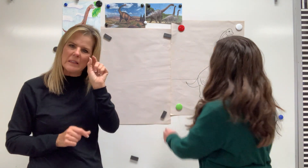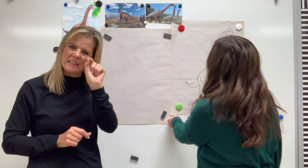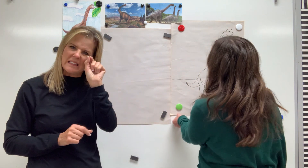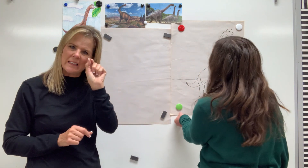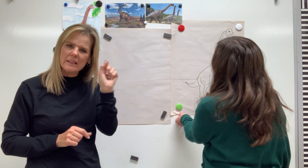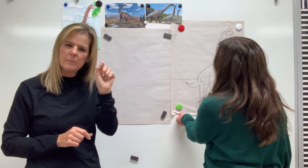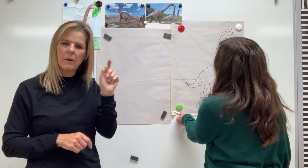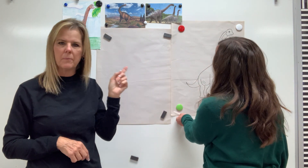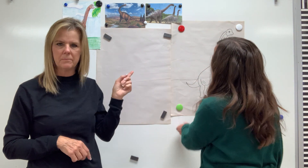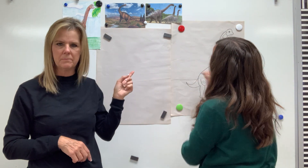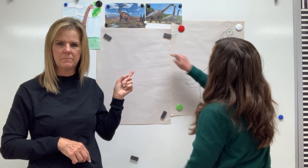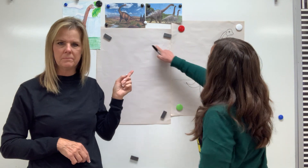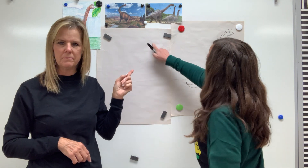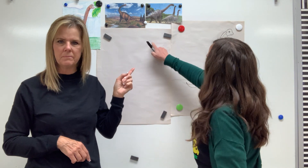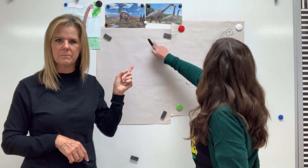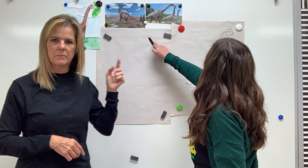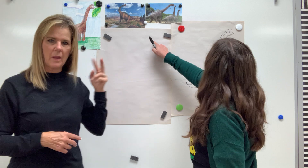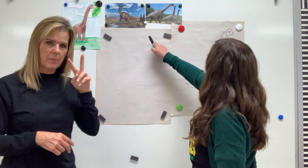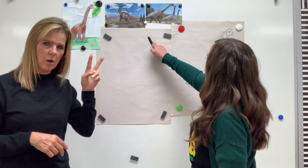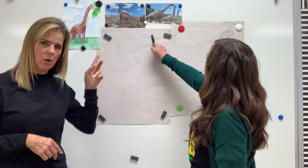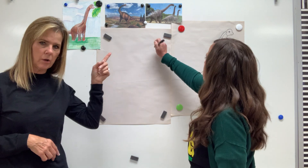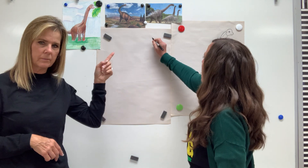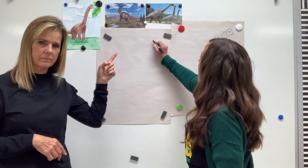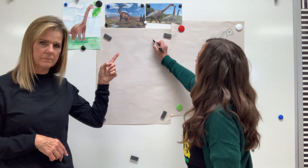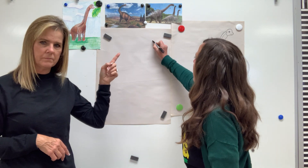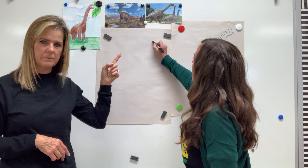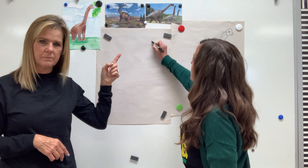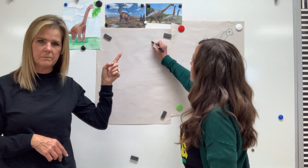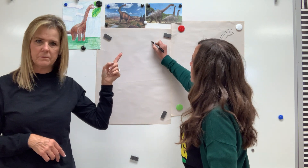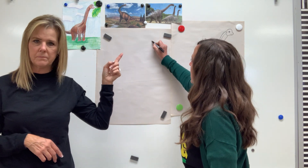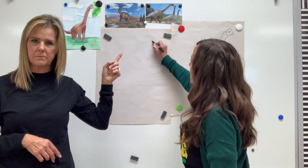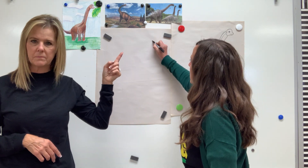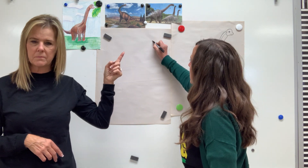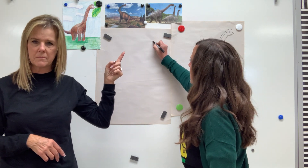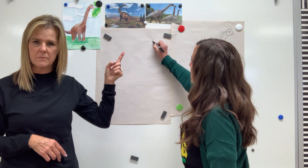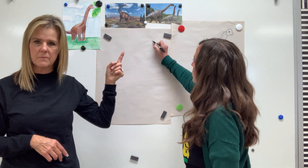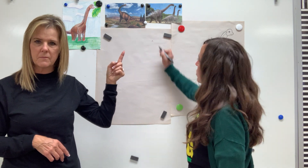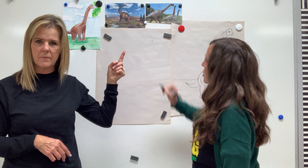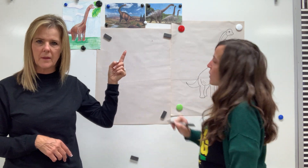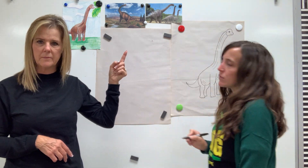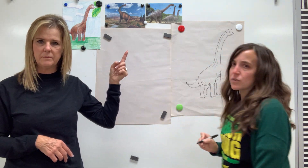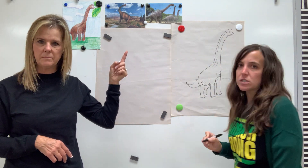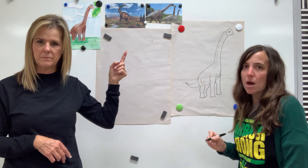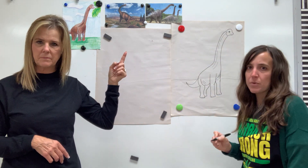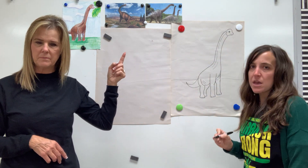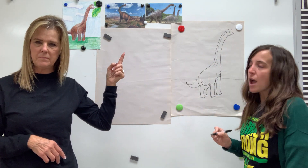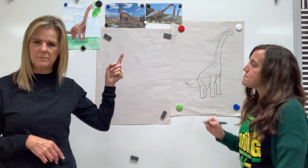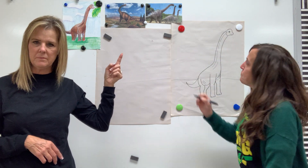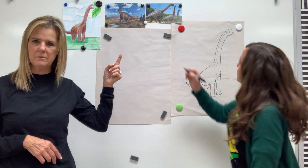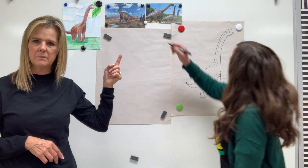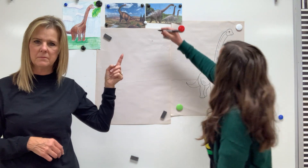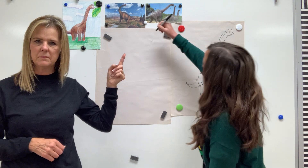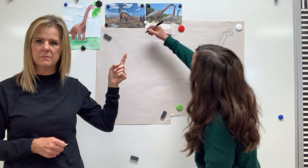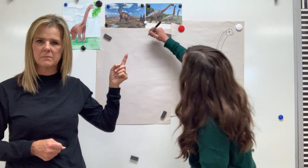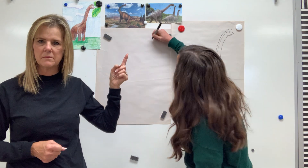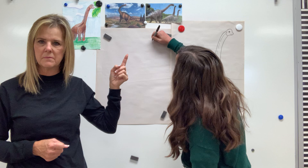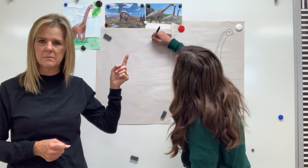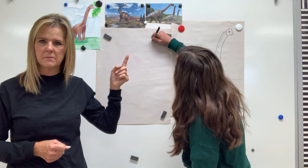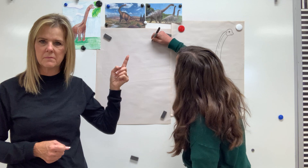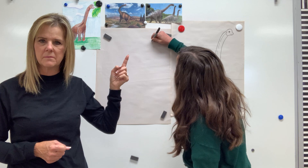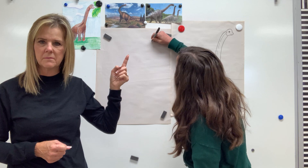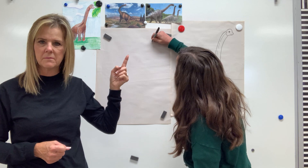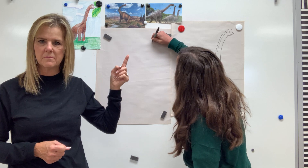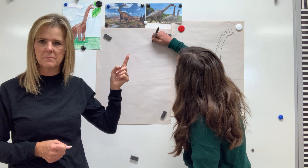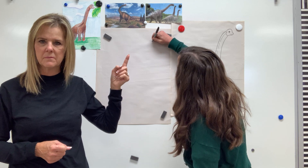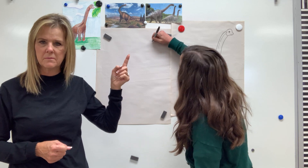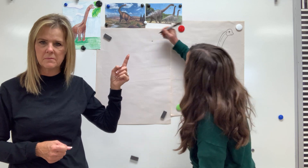very small. So I'm gonna look at the top where I want his eye, and I'm just gonna make a little curve line for the top of the eye. And then